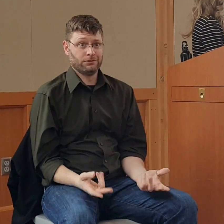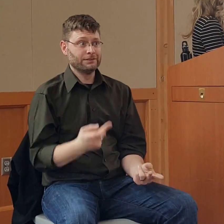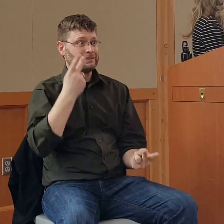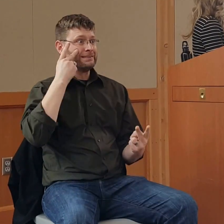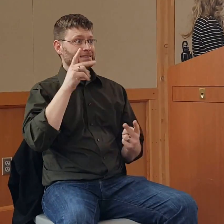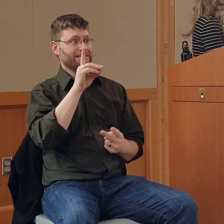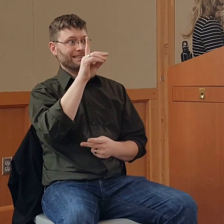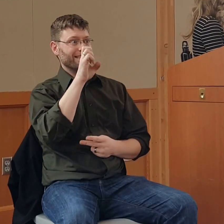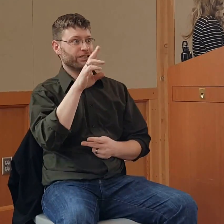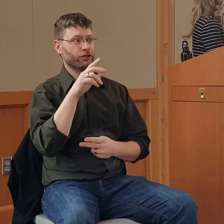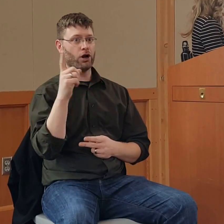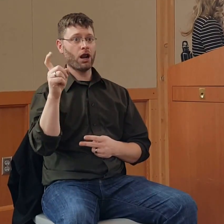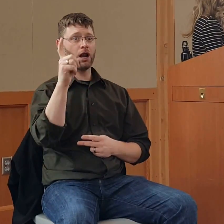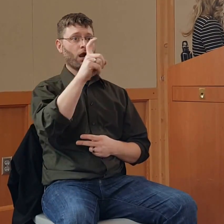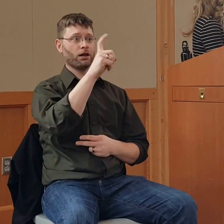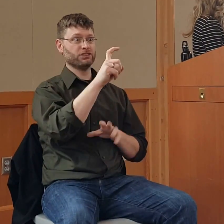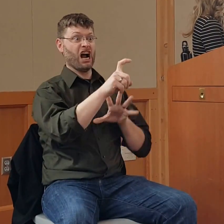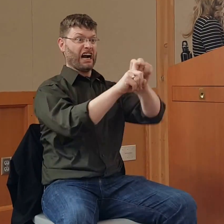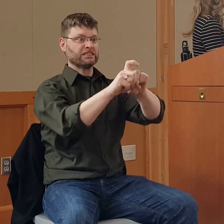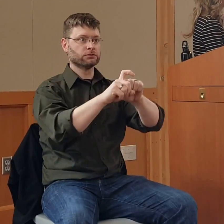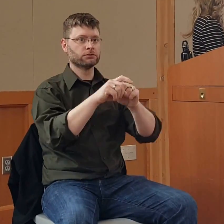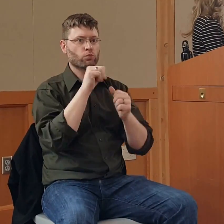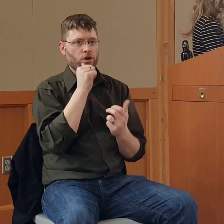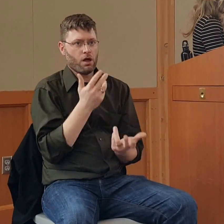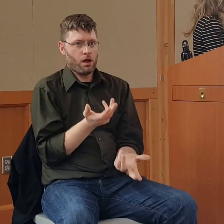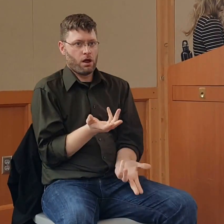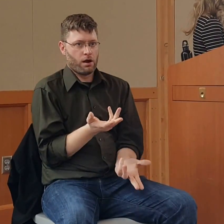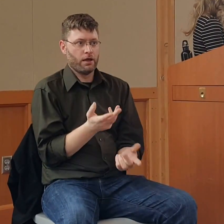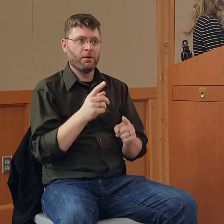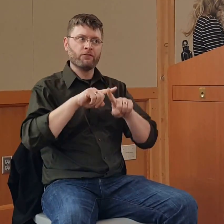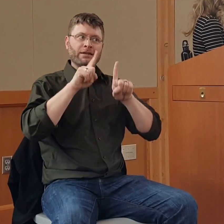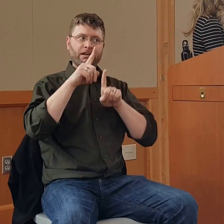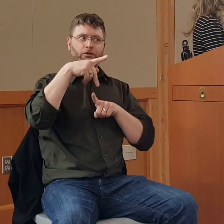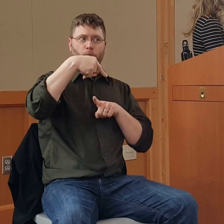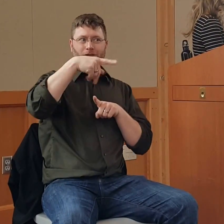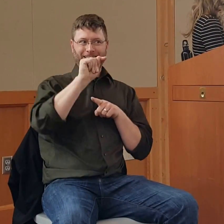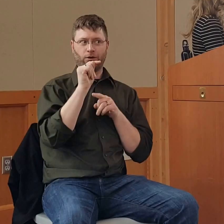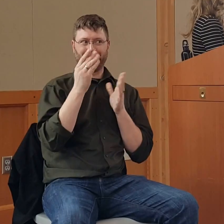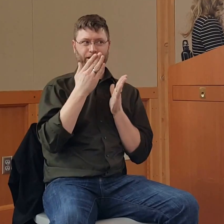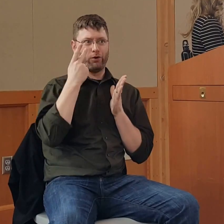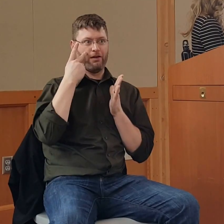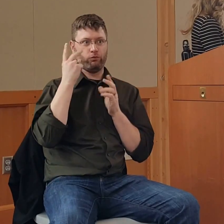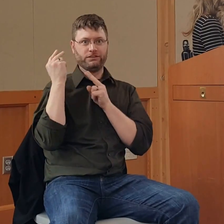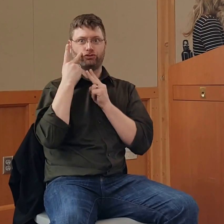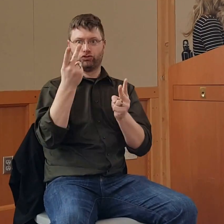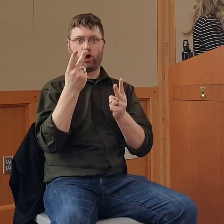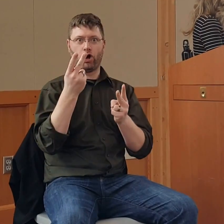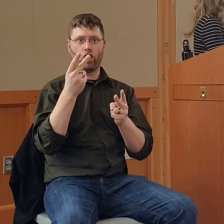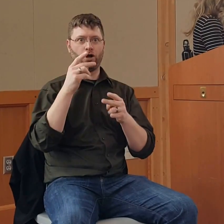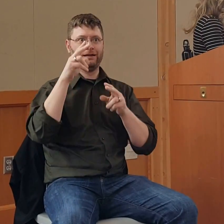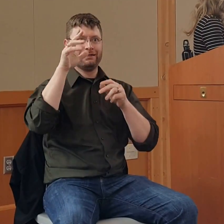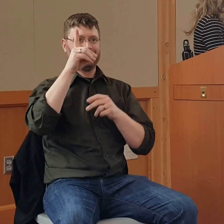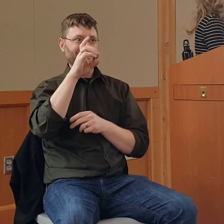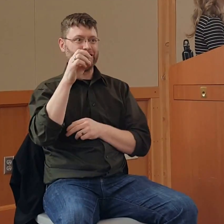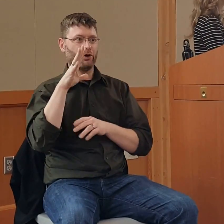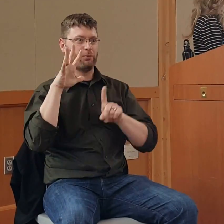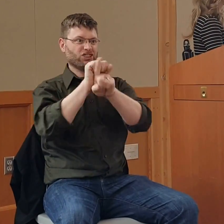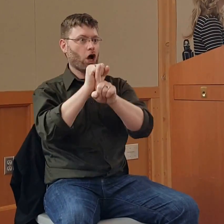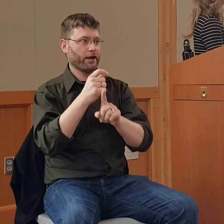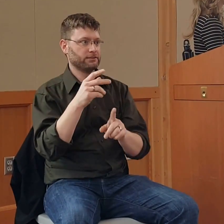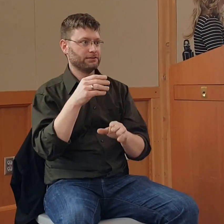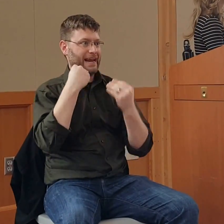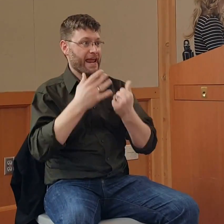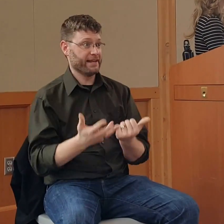gazelle run by and we pounce. It would be a very different Port Townsend if that's what everybody was doing. That's just not what we are. We are